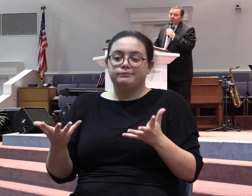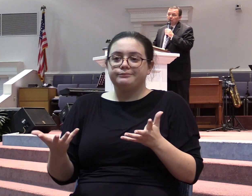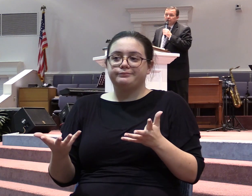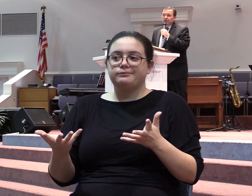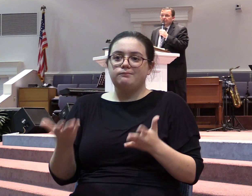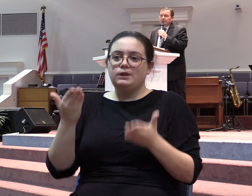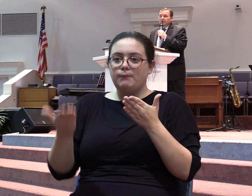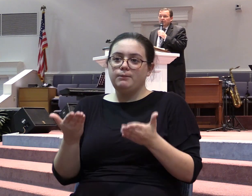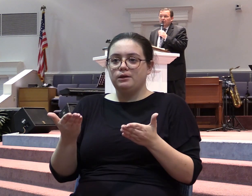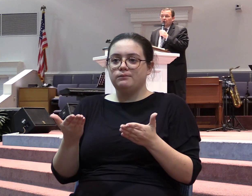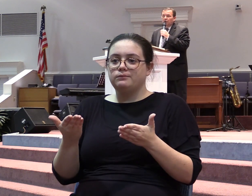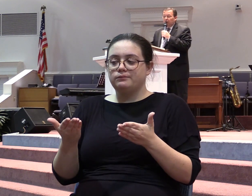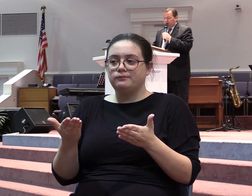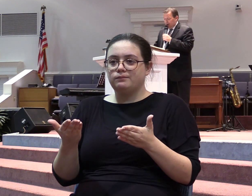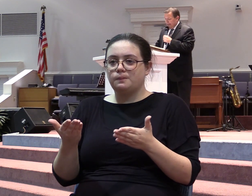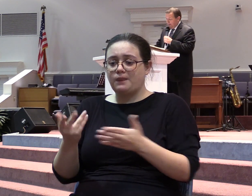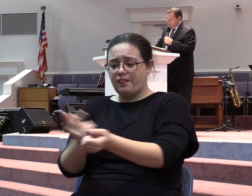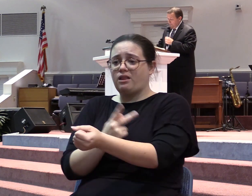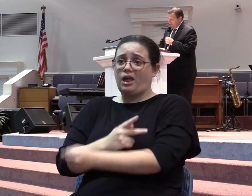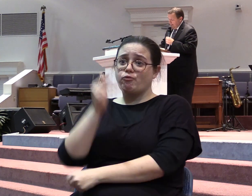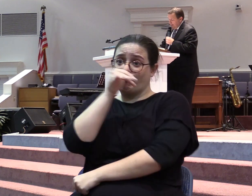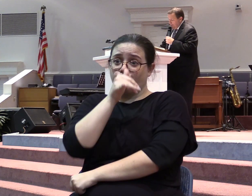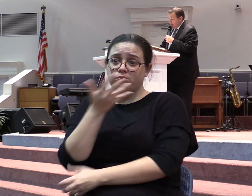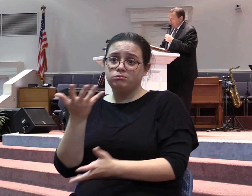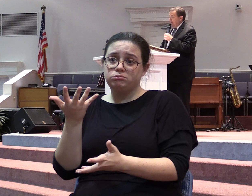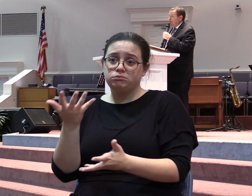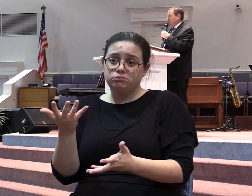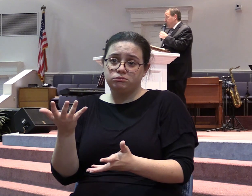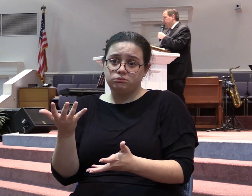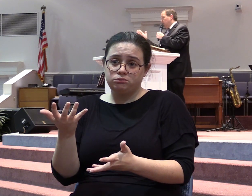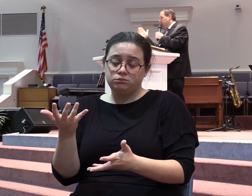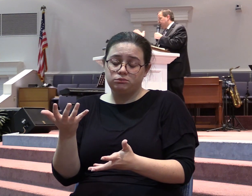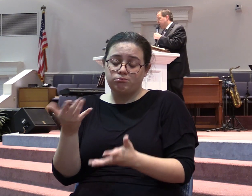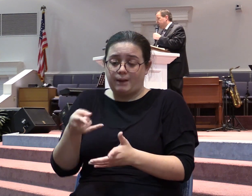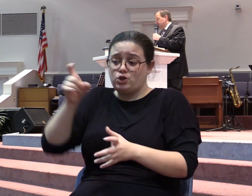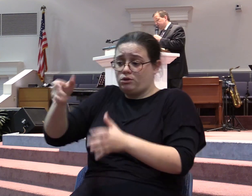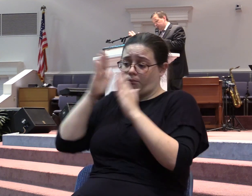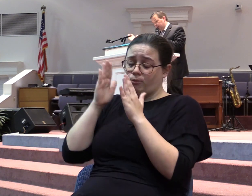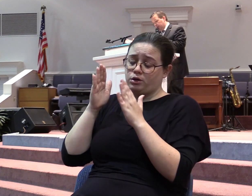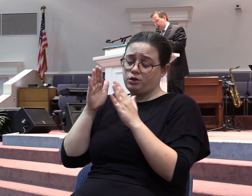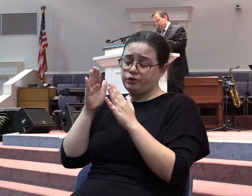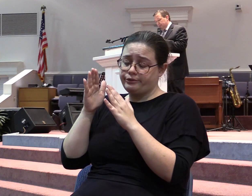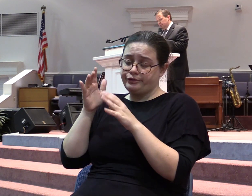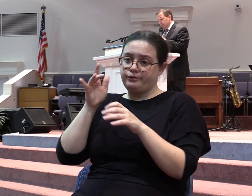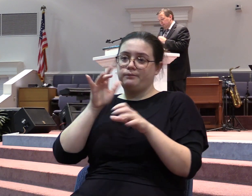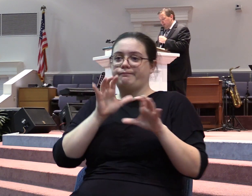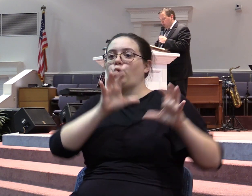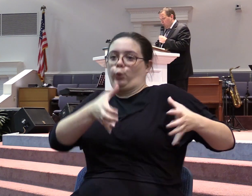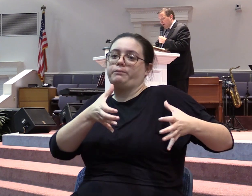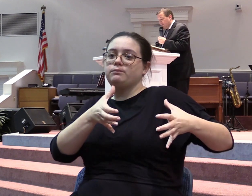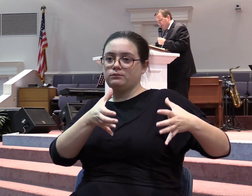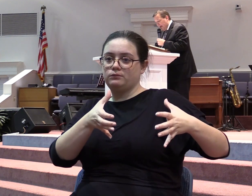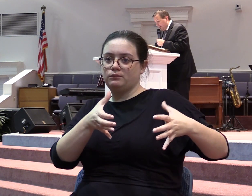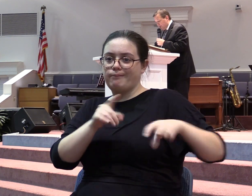it was foolishness on the part of the lamb. Maybe the lamb should have paid more attention to the flock.